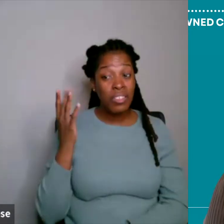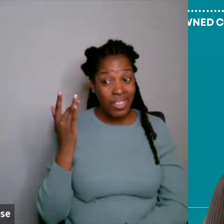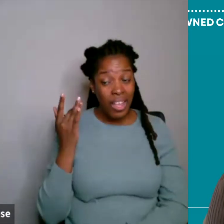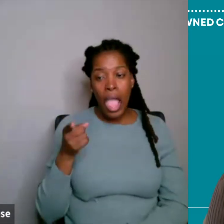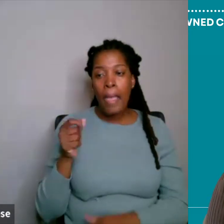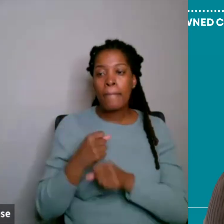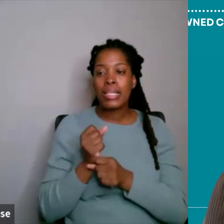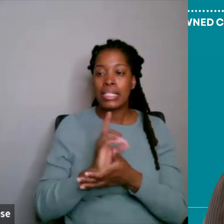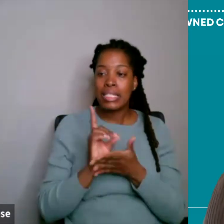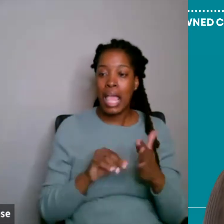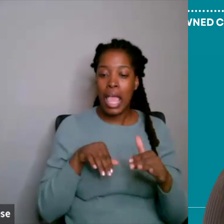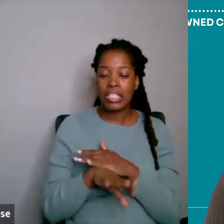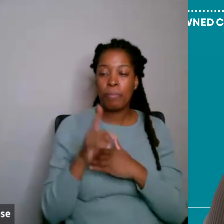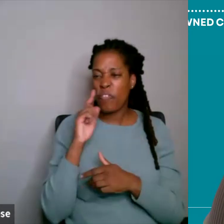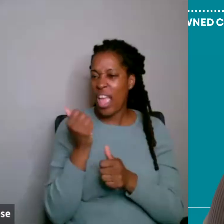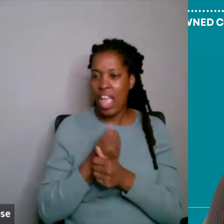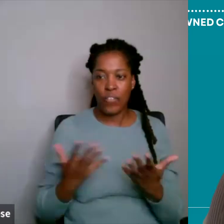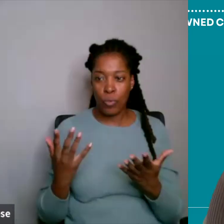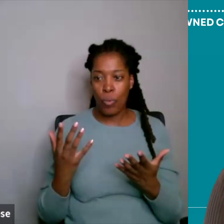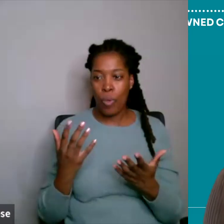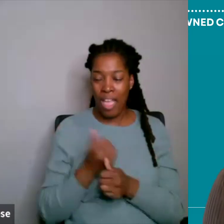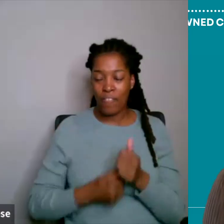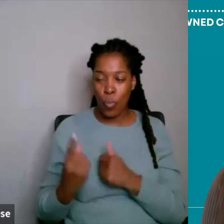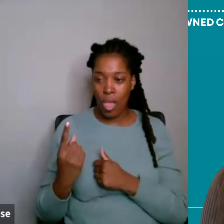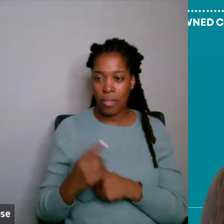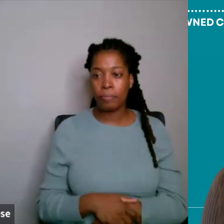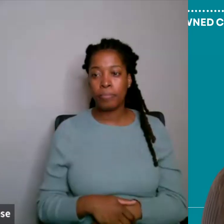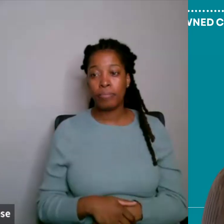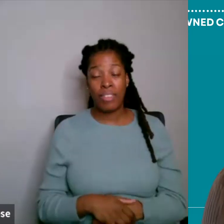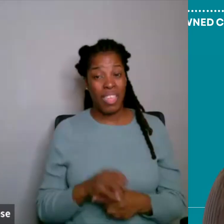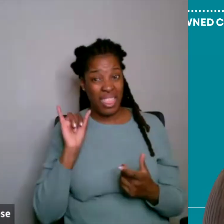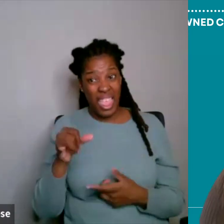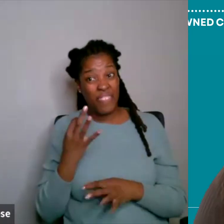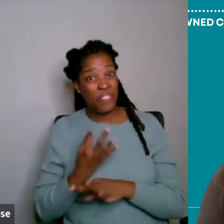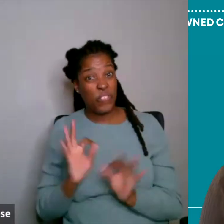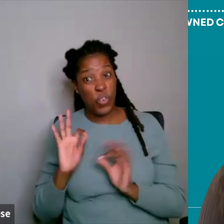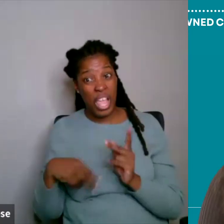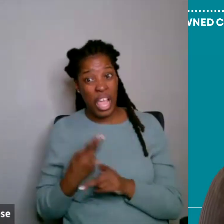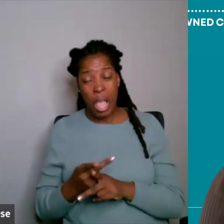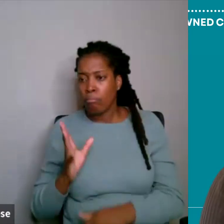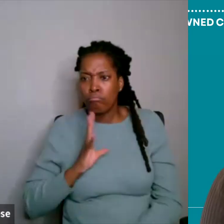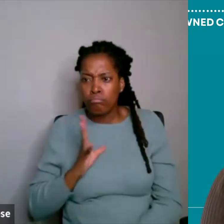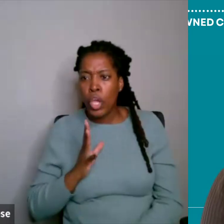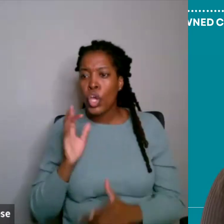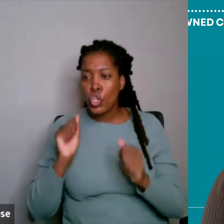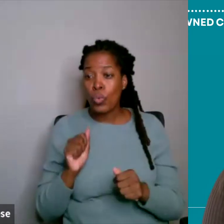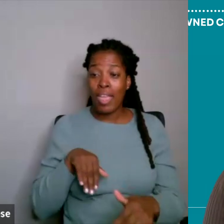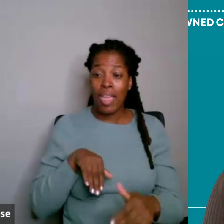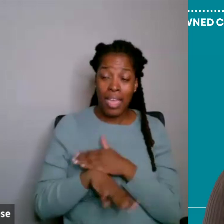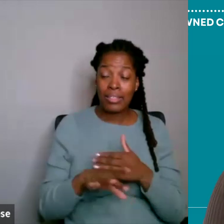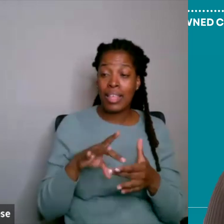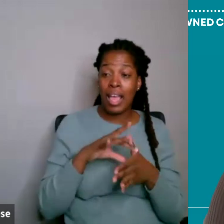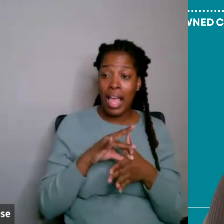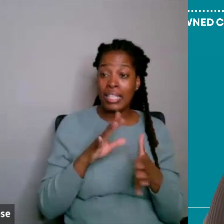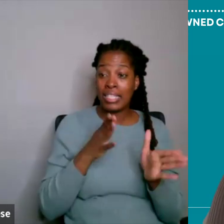to everyone. Even with just the free version of Canva, you can access a content planner and